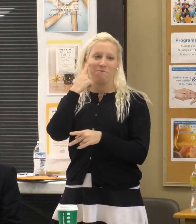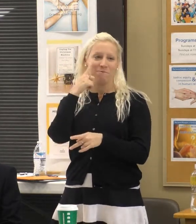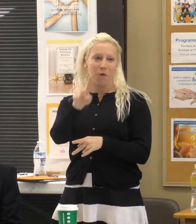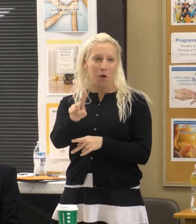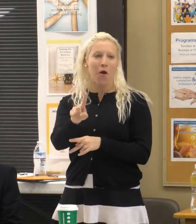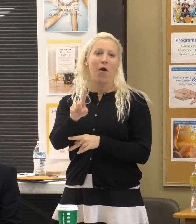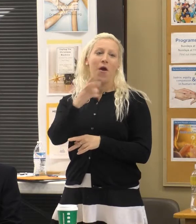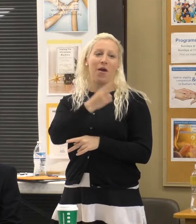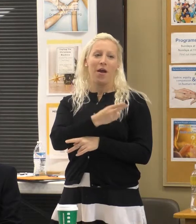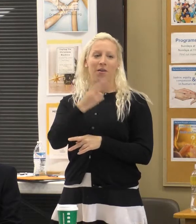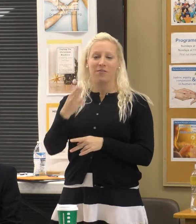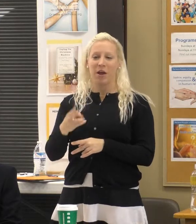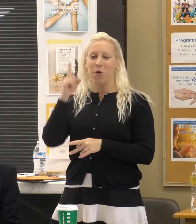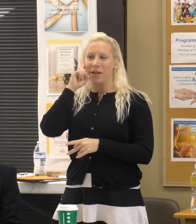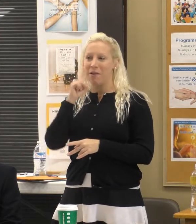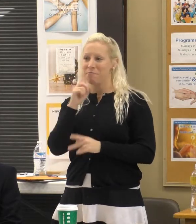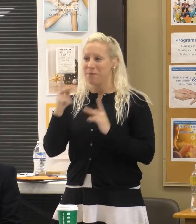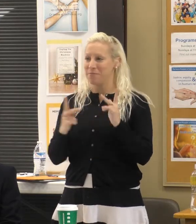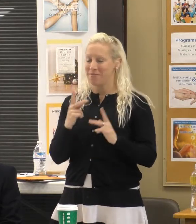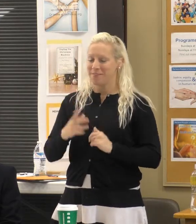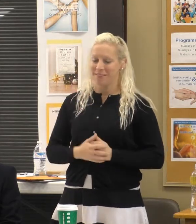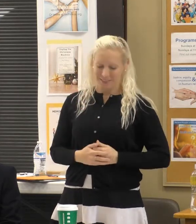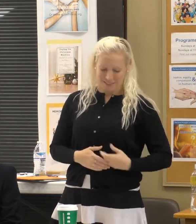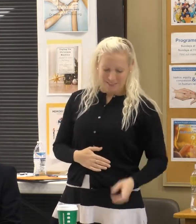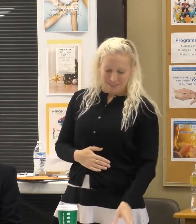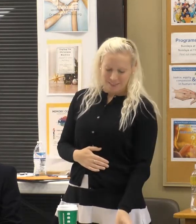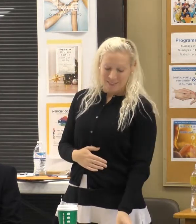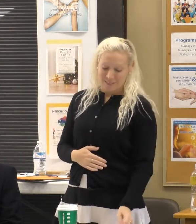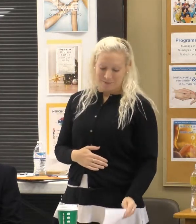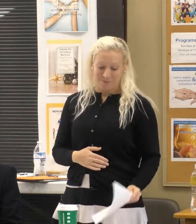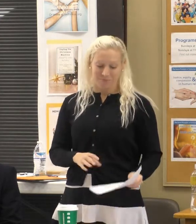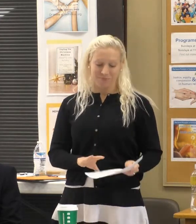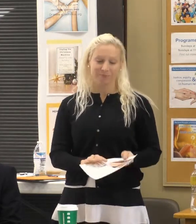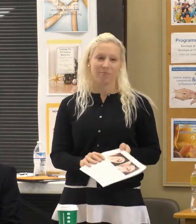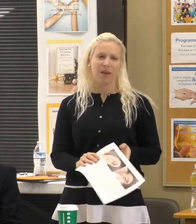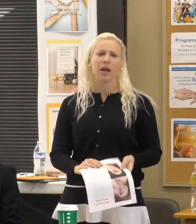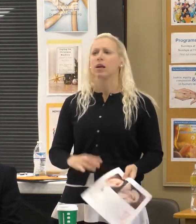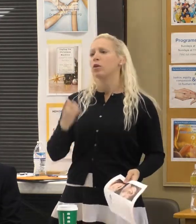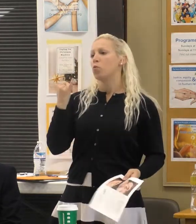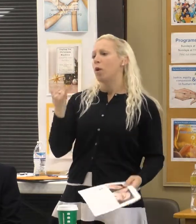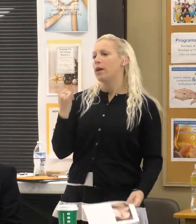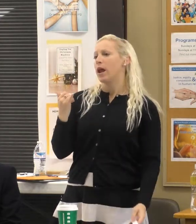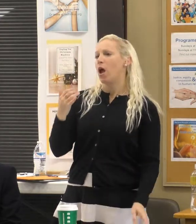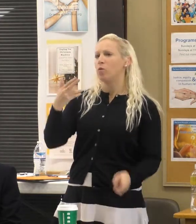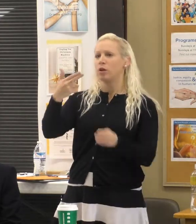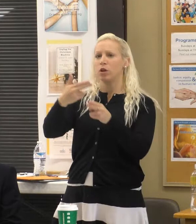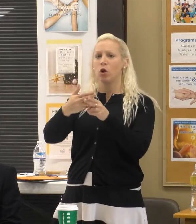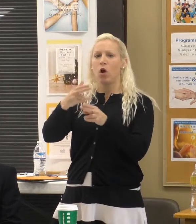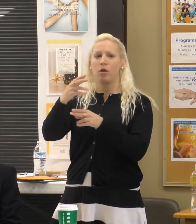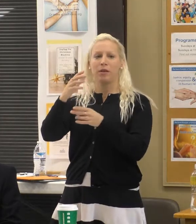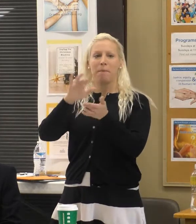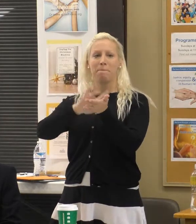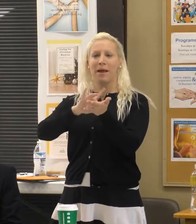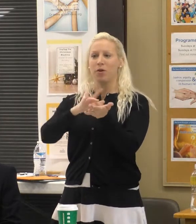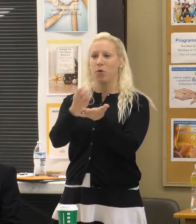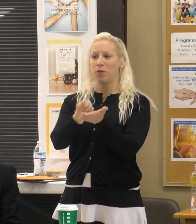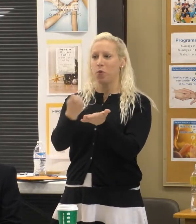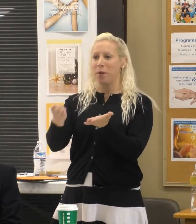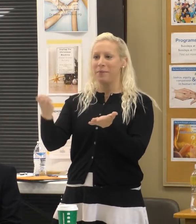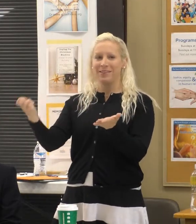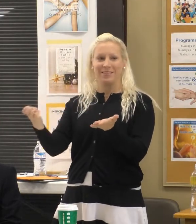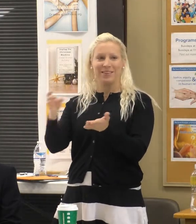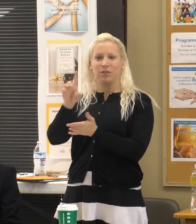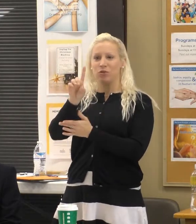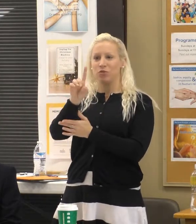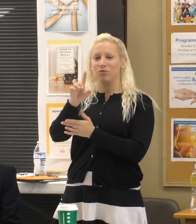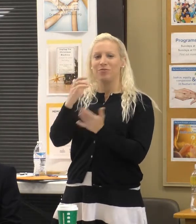And we're trying now to set up, this task force is trying now to set up the best practices and standards when working with the deaf and hard of